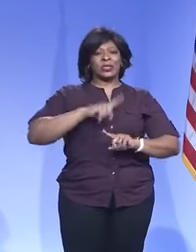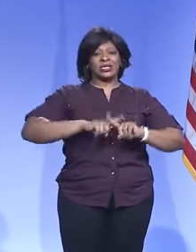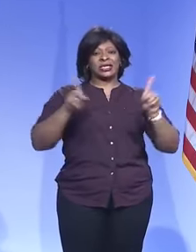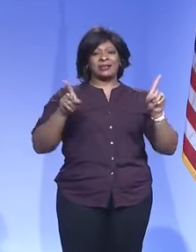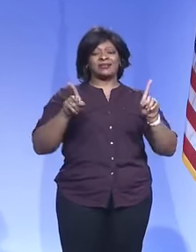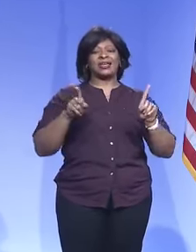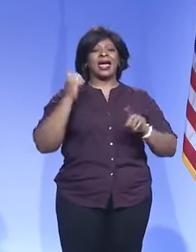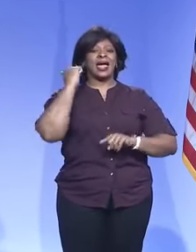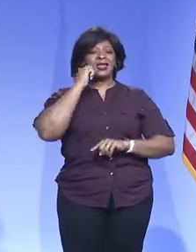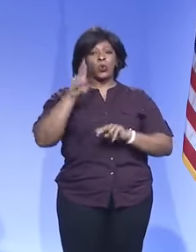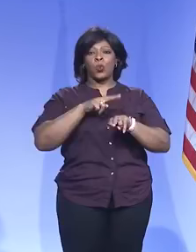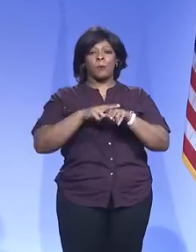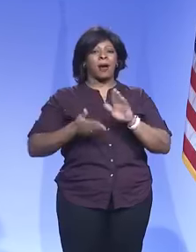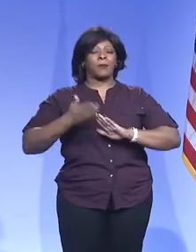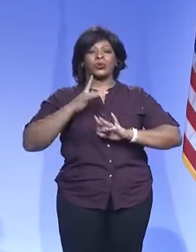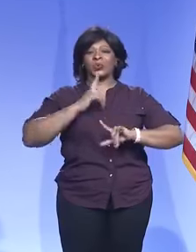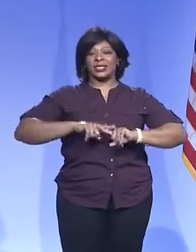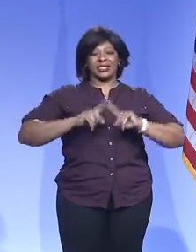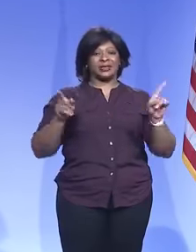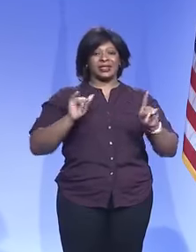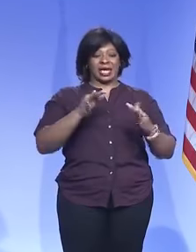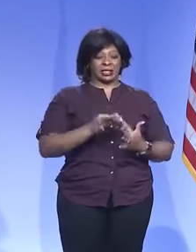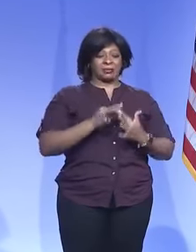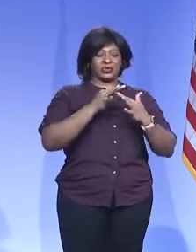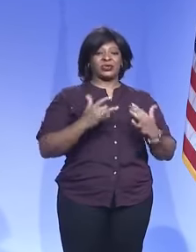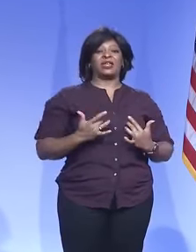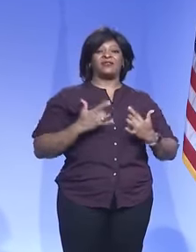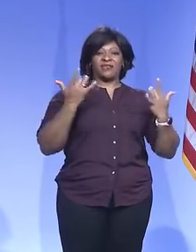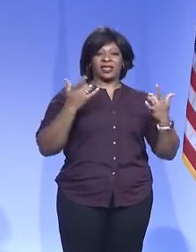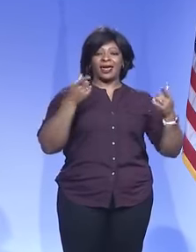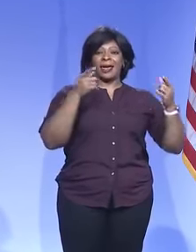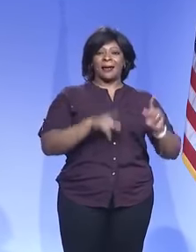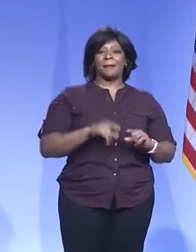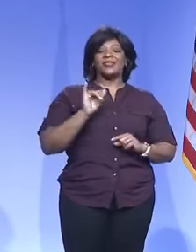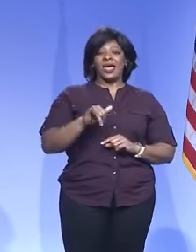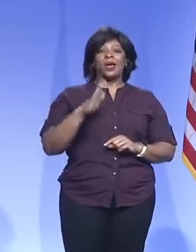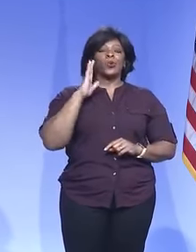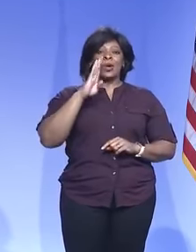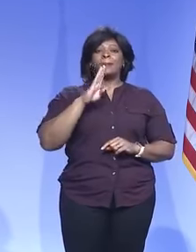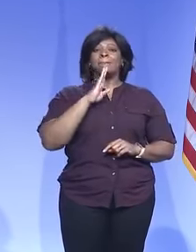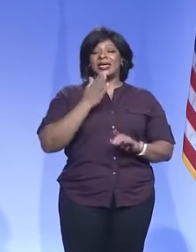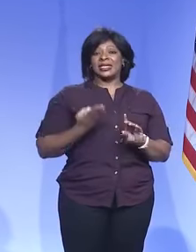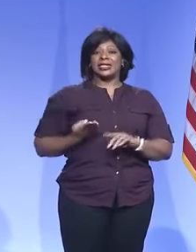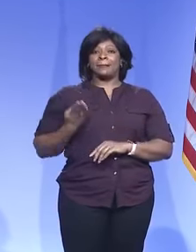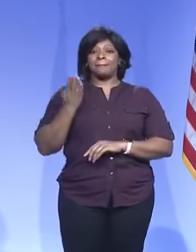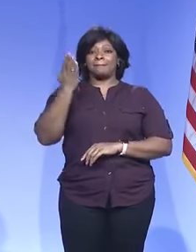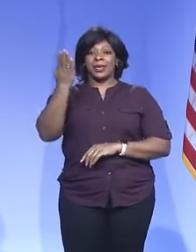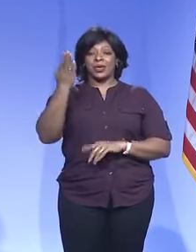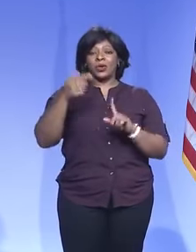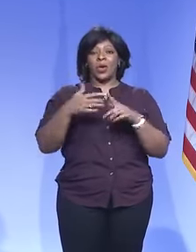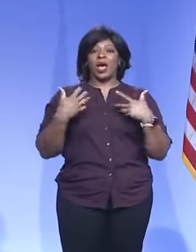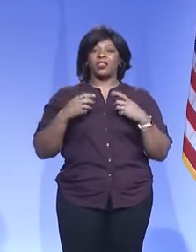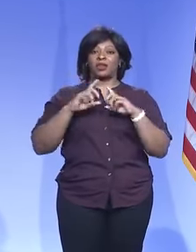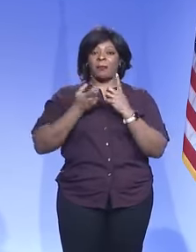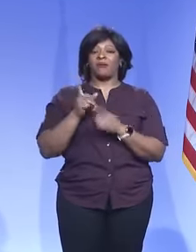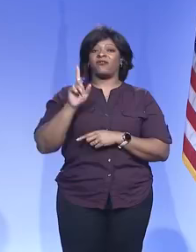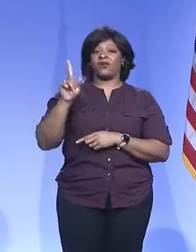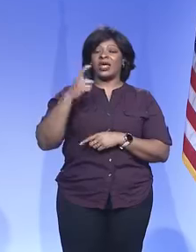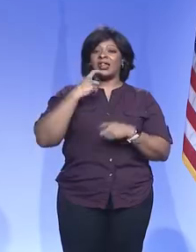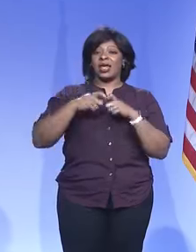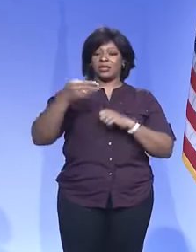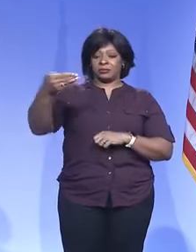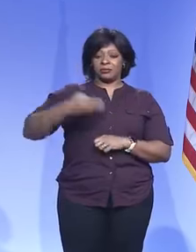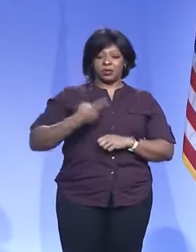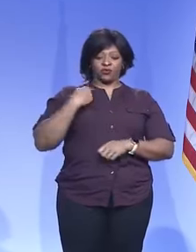their day-to-day operations. It was a special event that ideally would have been submitted to the health department electronically